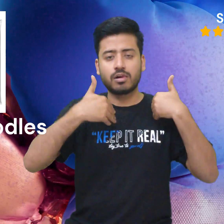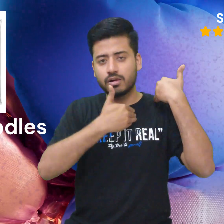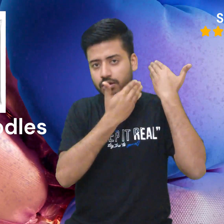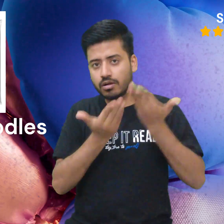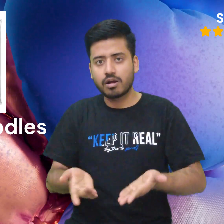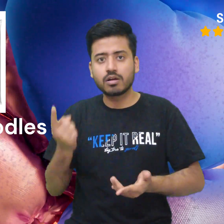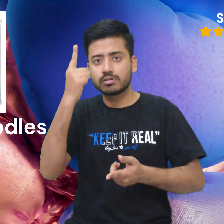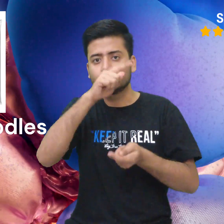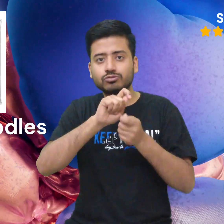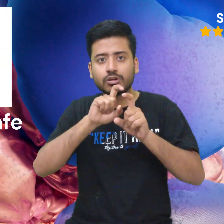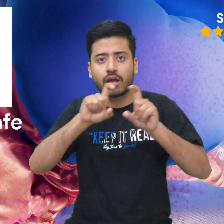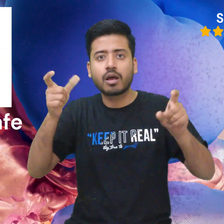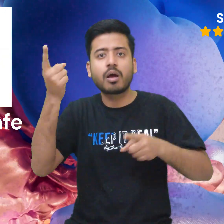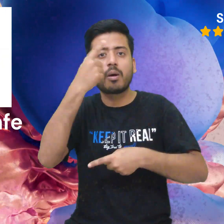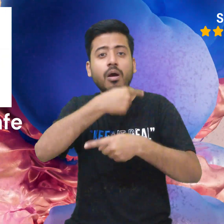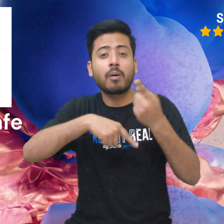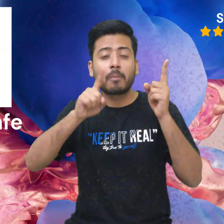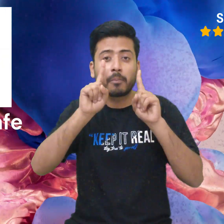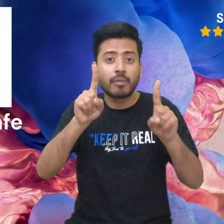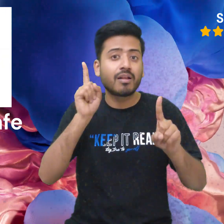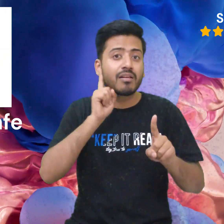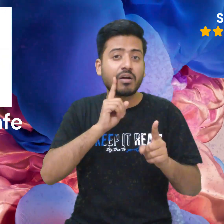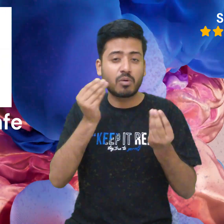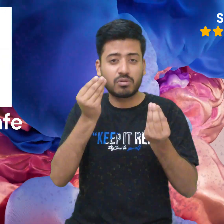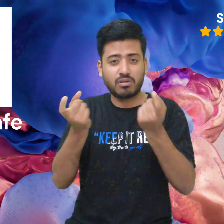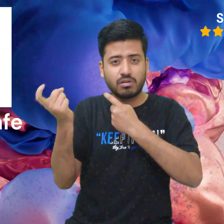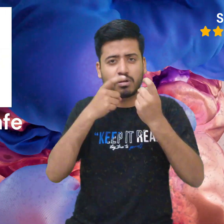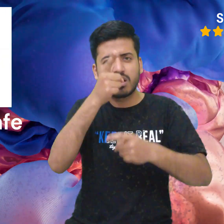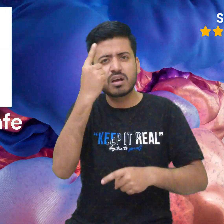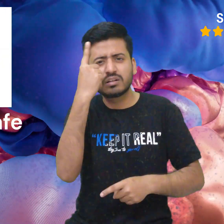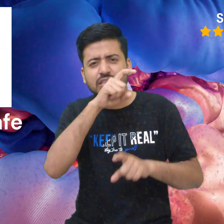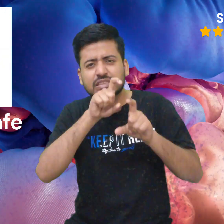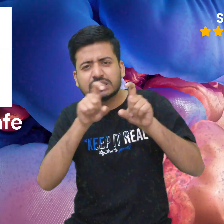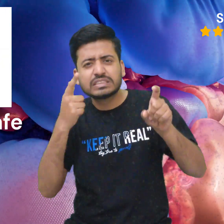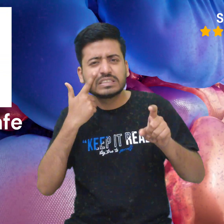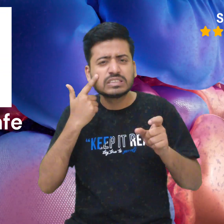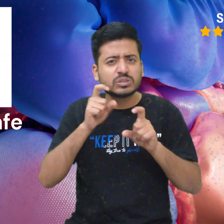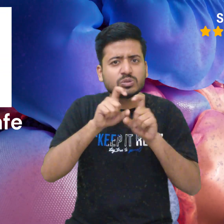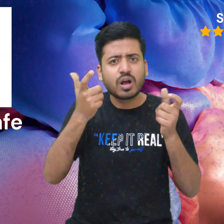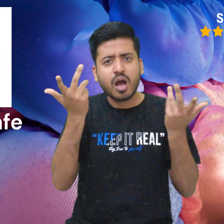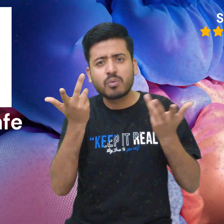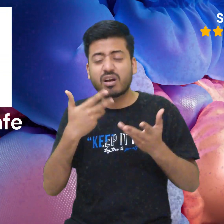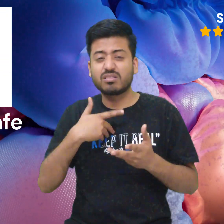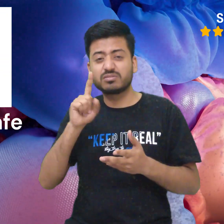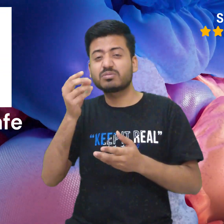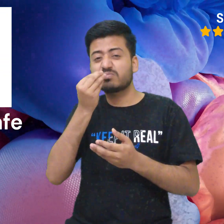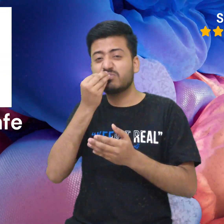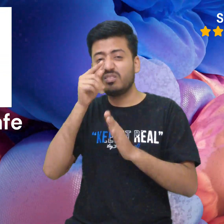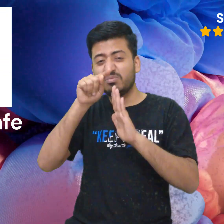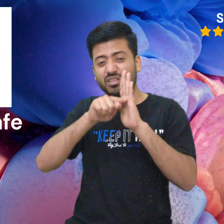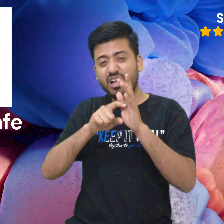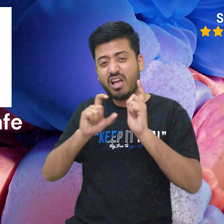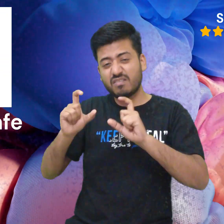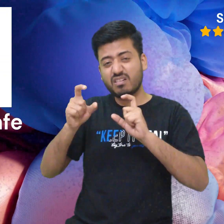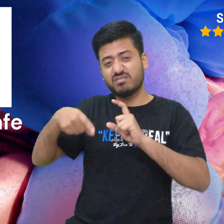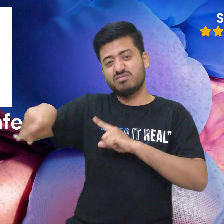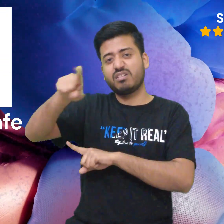Fats. Soba noodles contain less than 1 gram per serving. Protein. Unlike most other noodles, soba